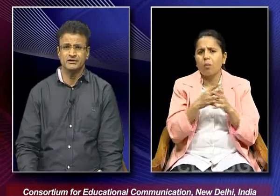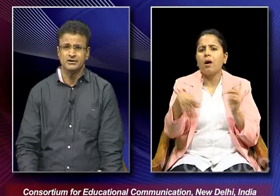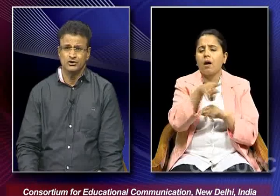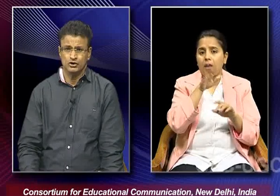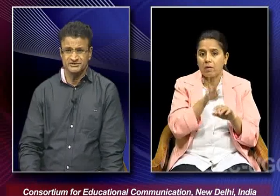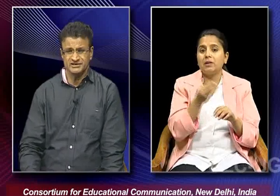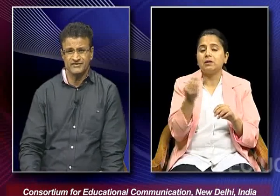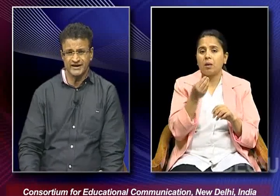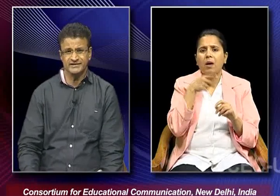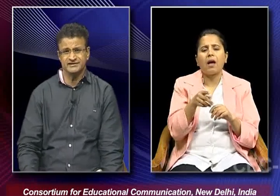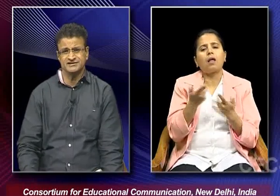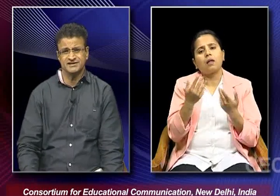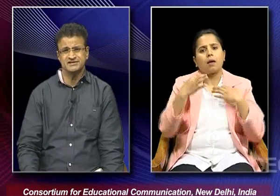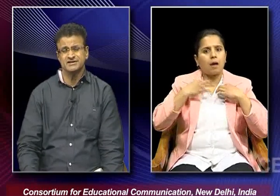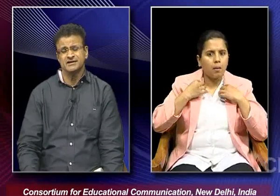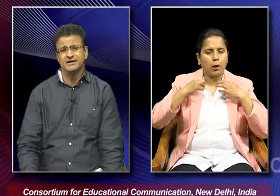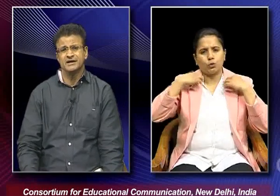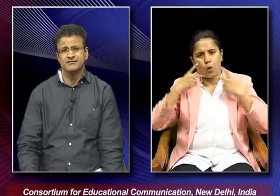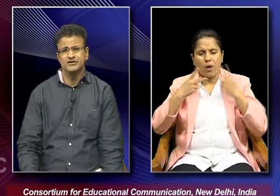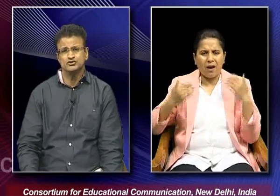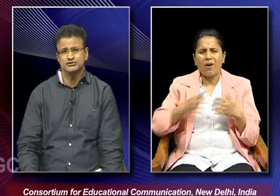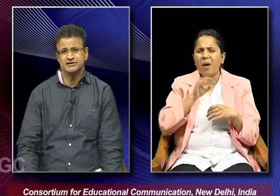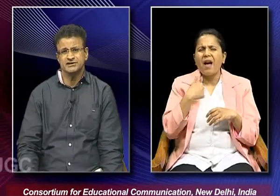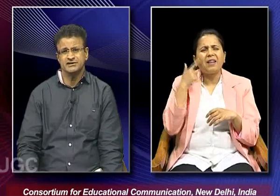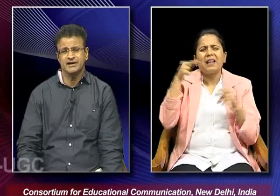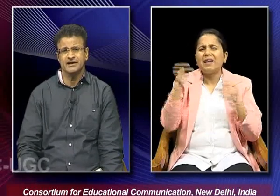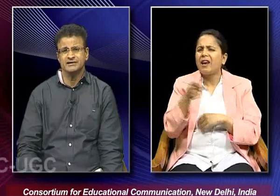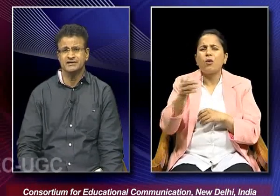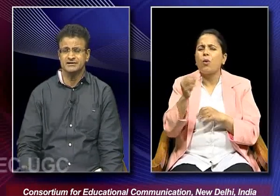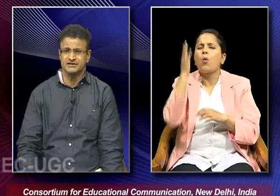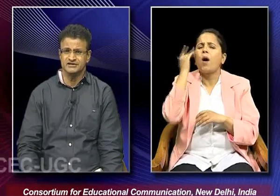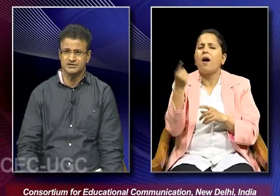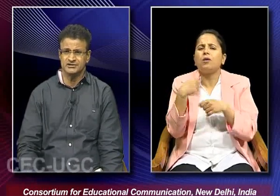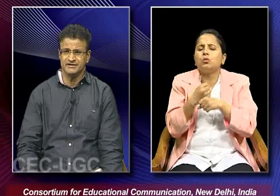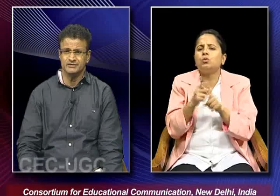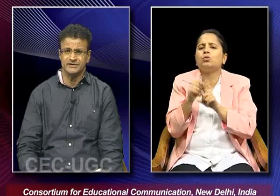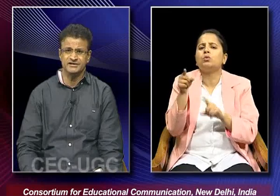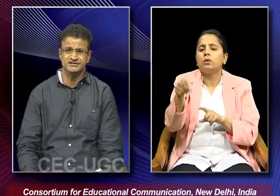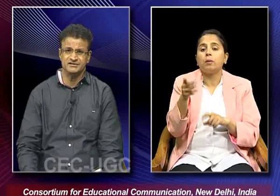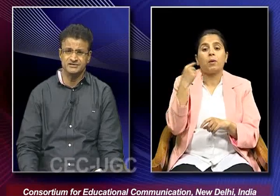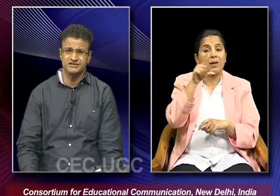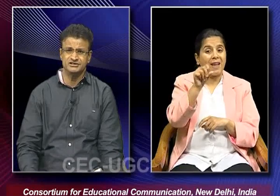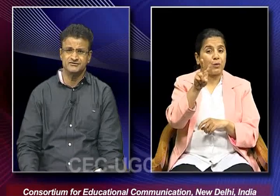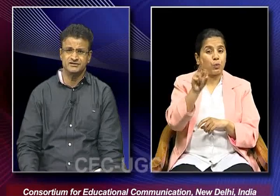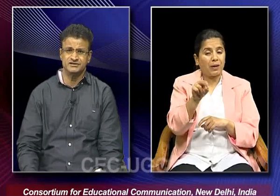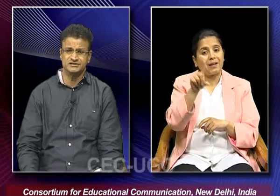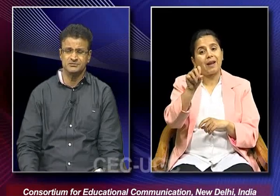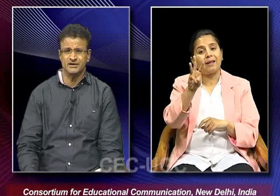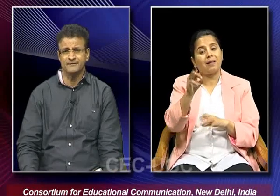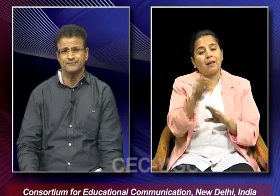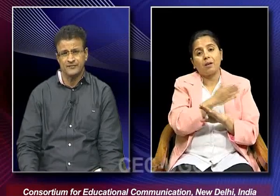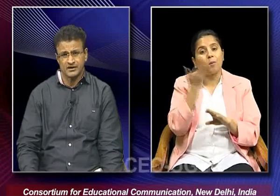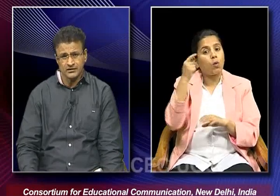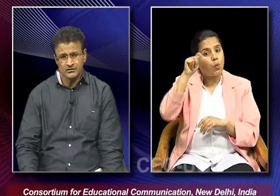being objectified in that sense. We also see that in the initial 1920s and 30s, when